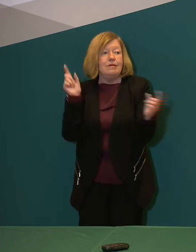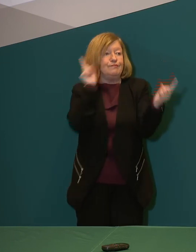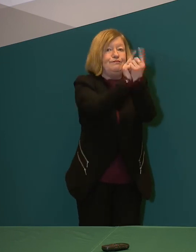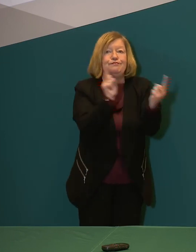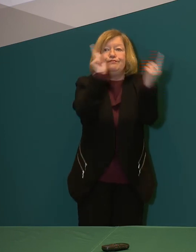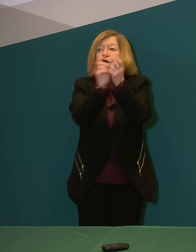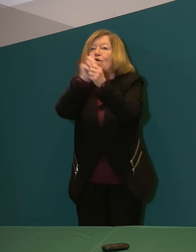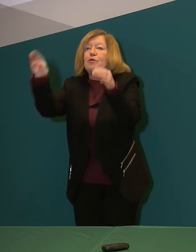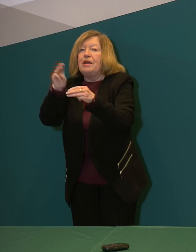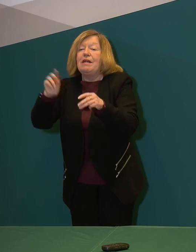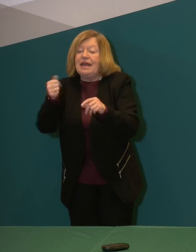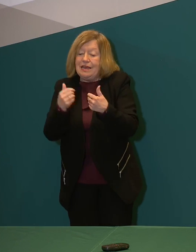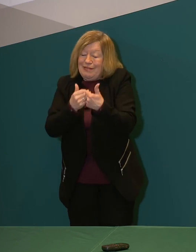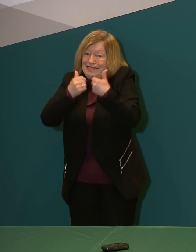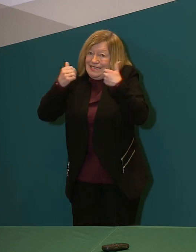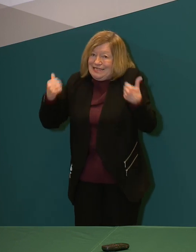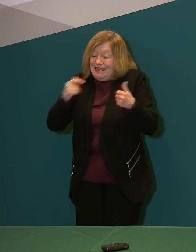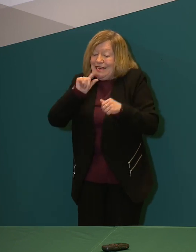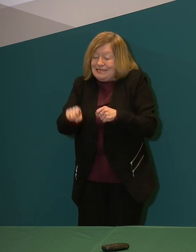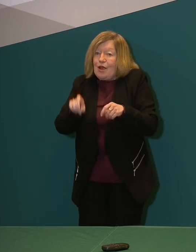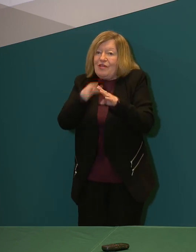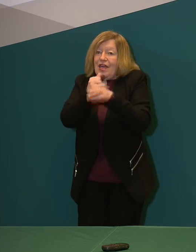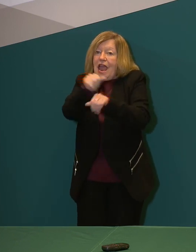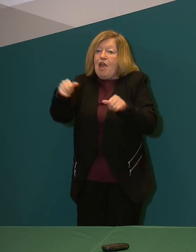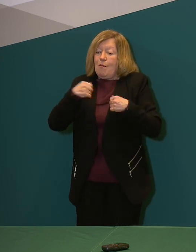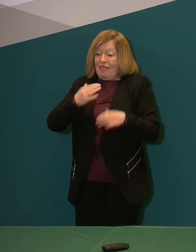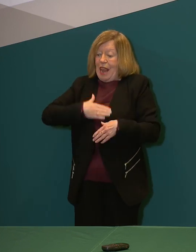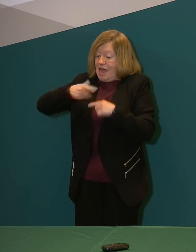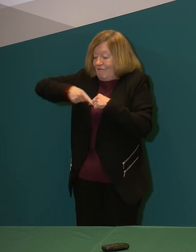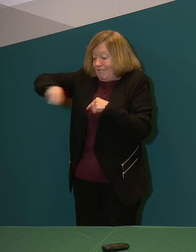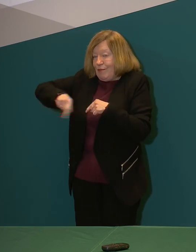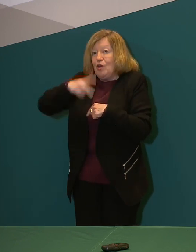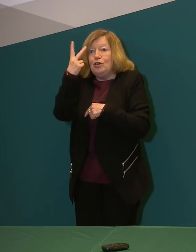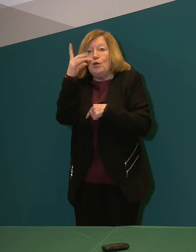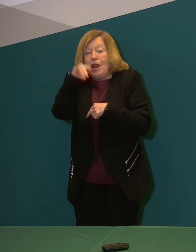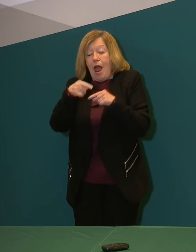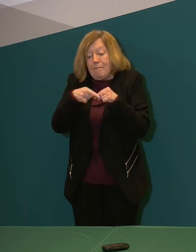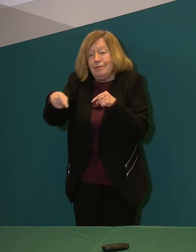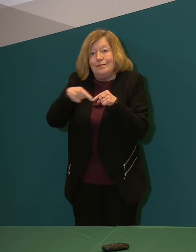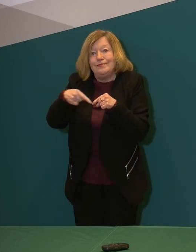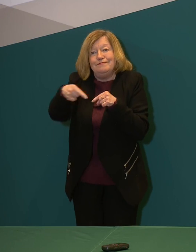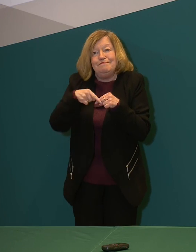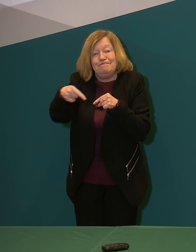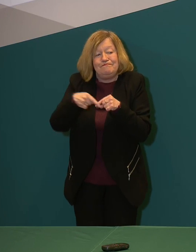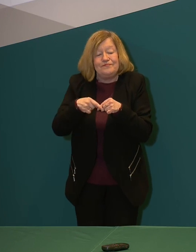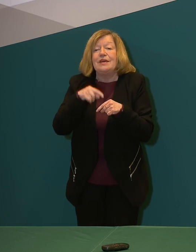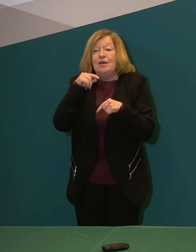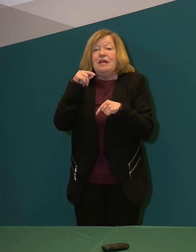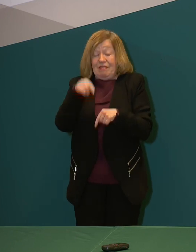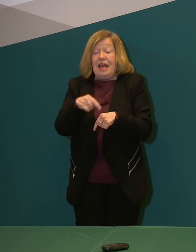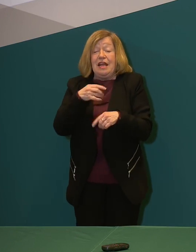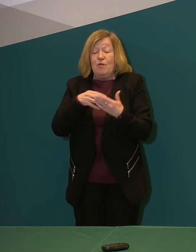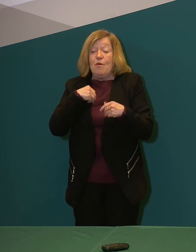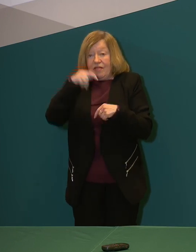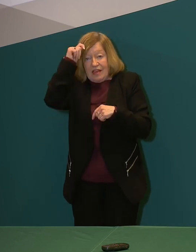and staying socially distanced from them and staying within the area that they live, within that 2 kilometre region. We think that that's the kind of thing that